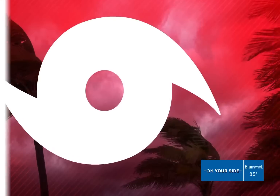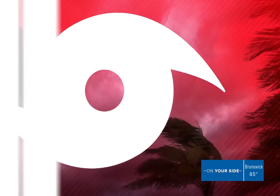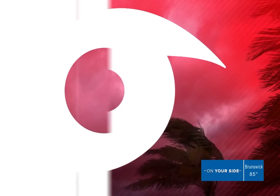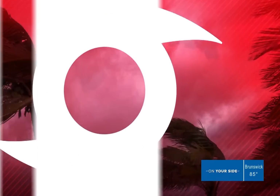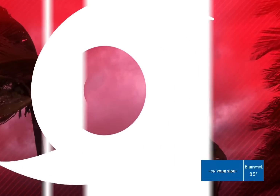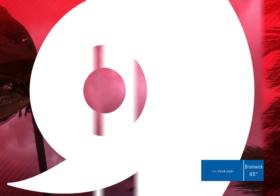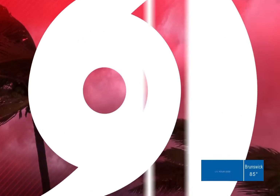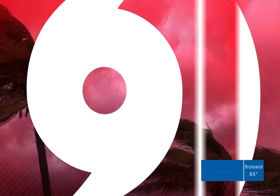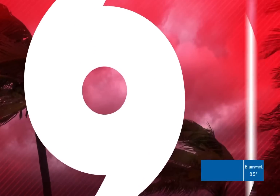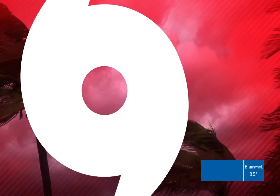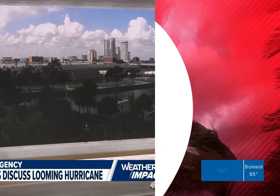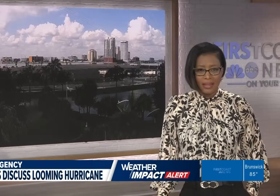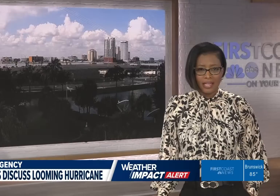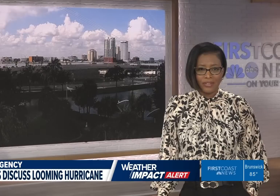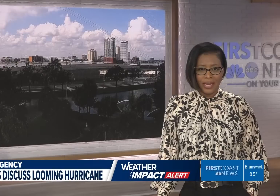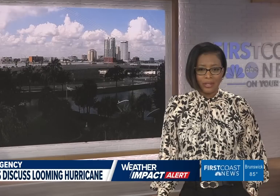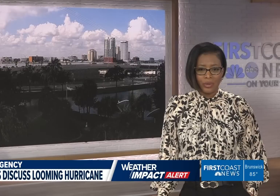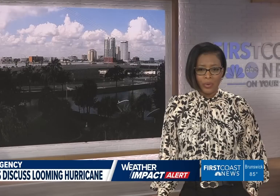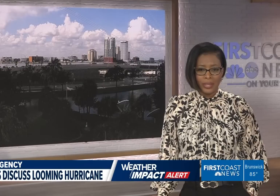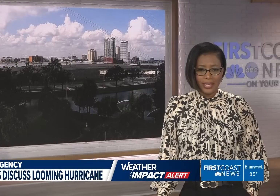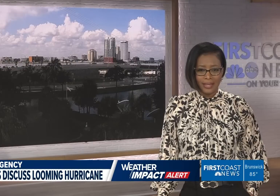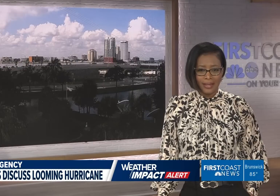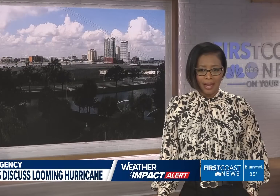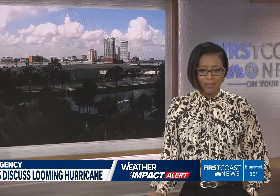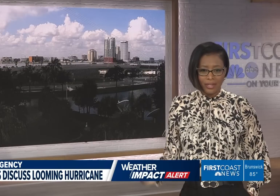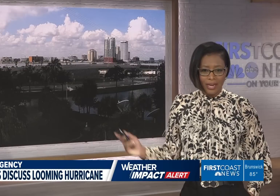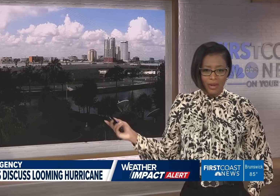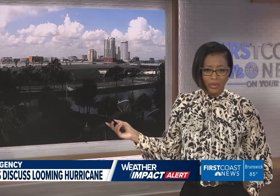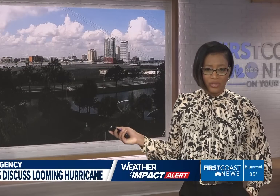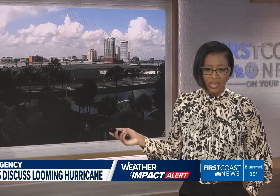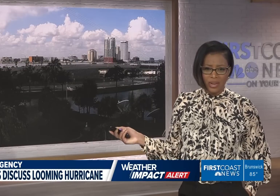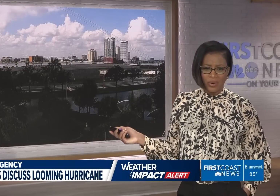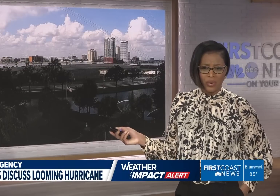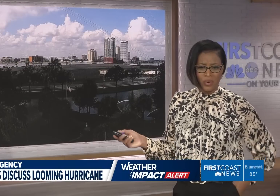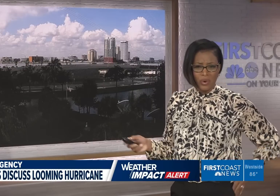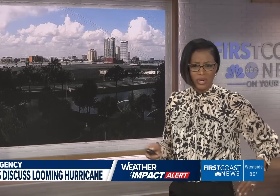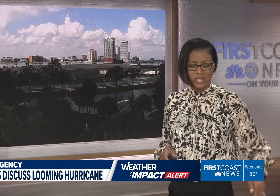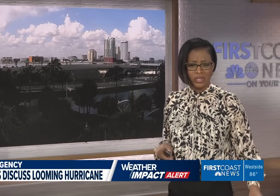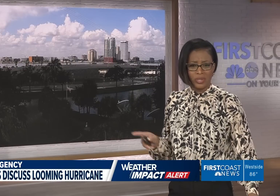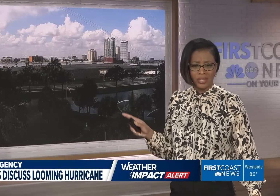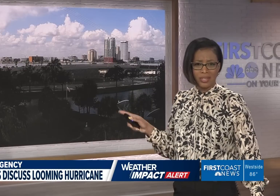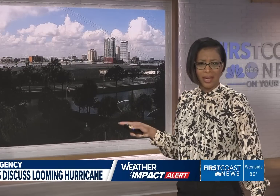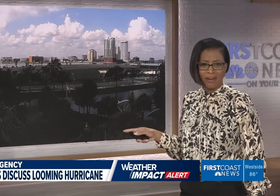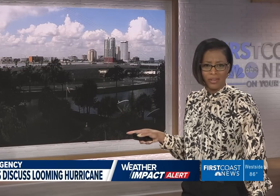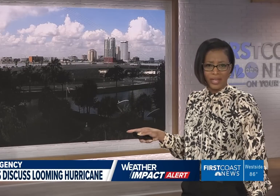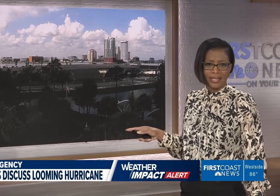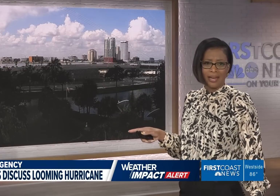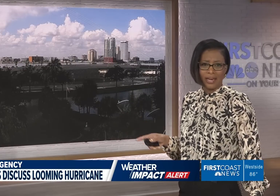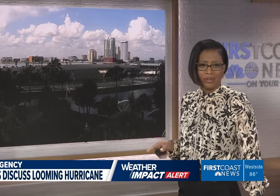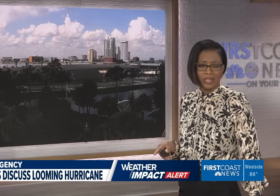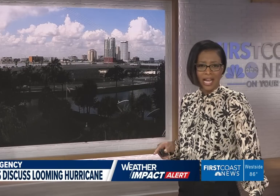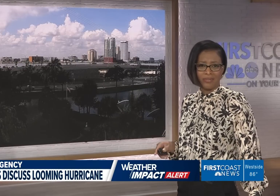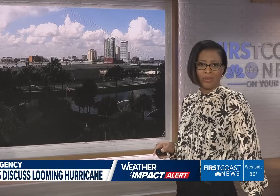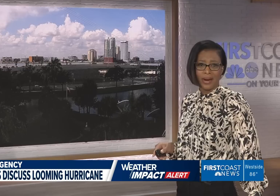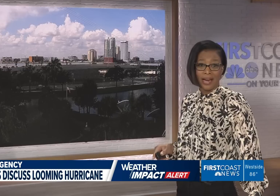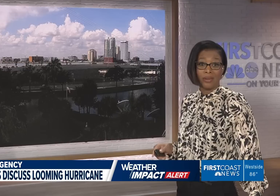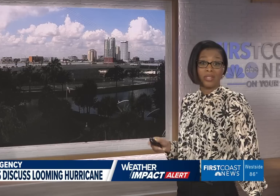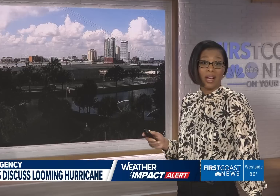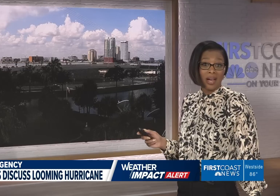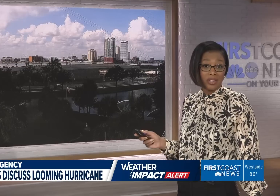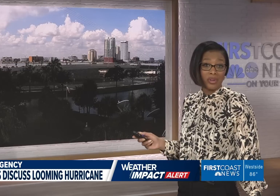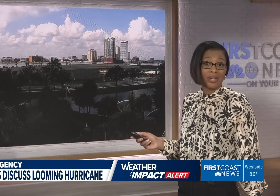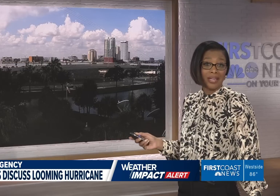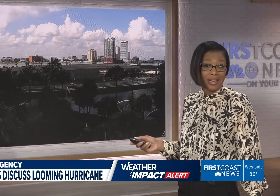Keitha? Thanks for that, Lou. We want to take a live look now. You can see here, gorgeous. So this is a live look in downtown Jacksonville right